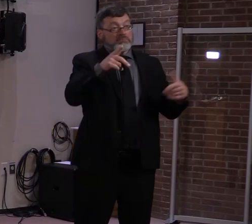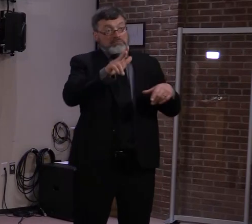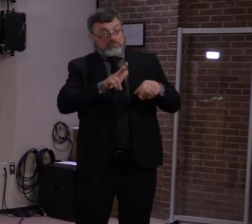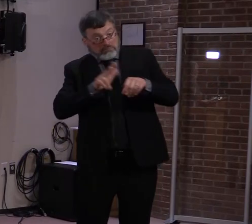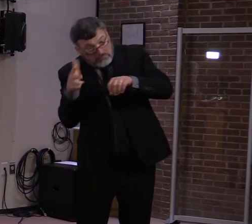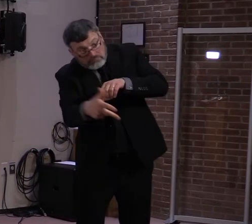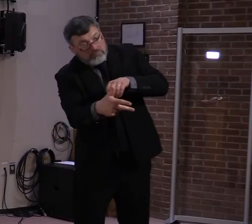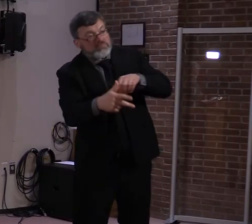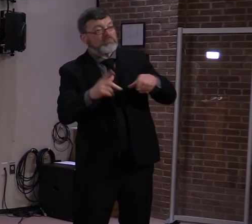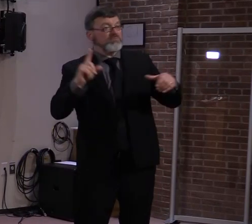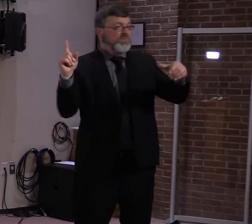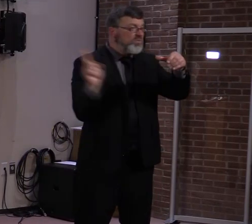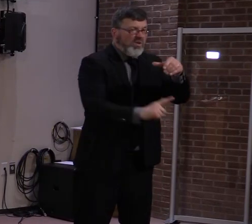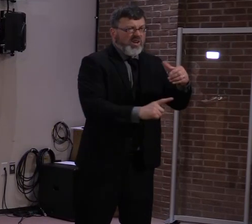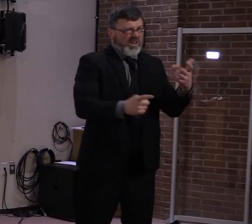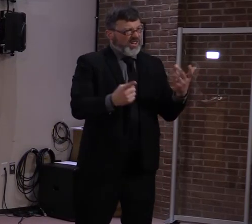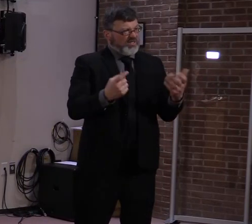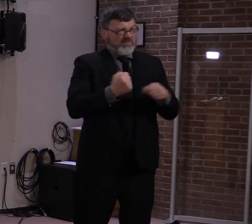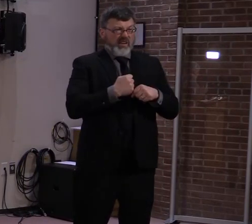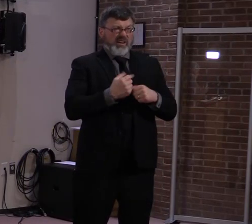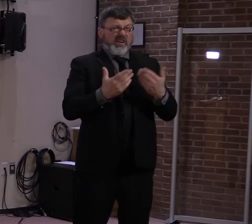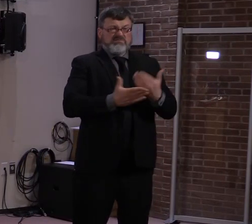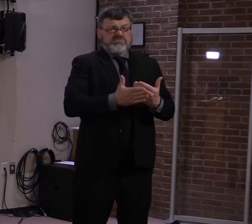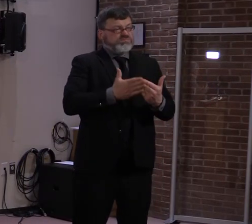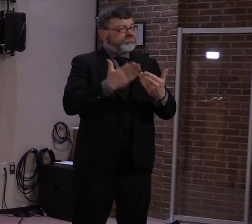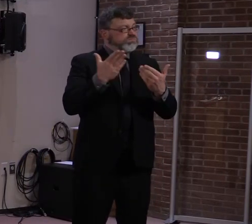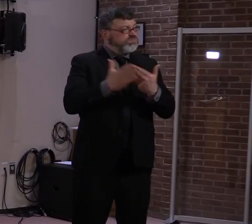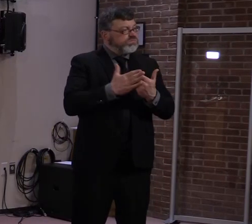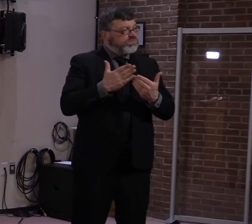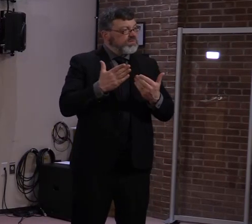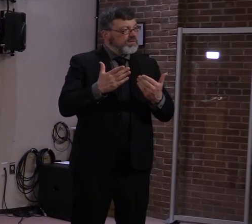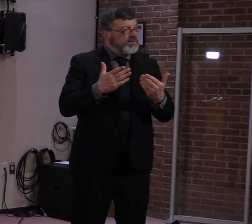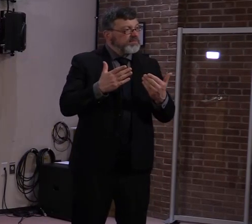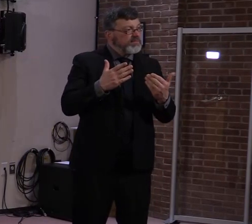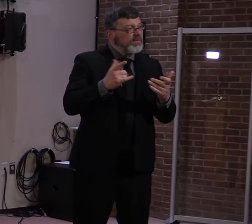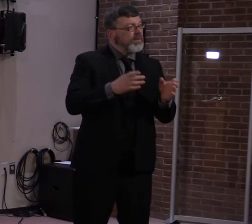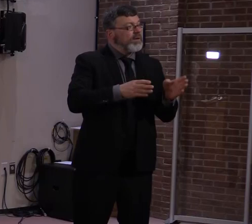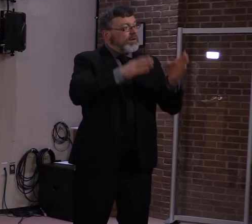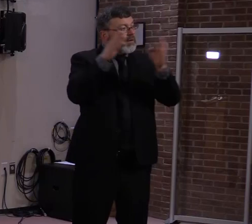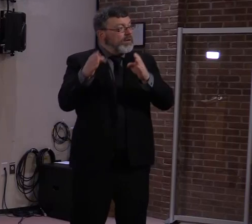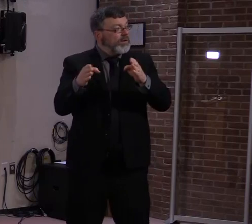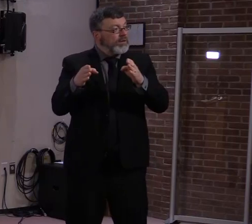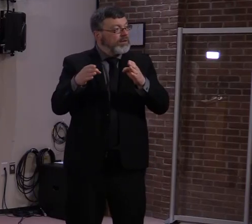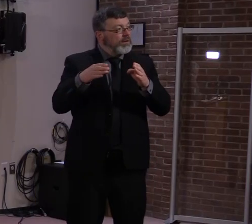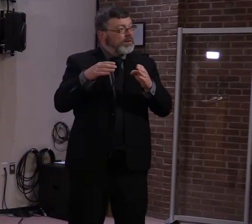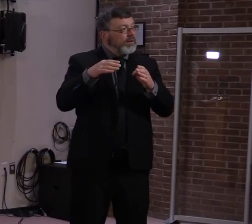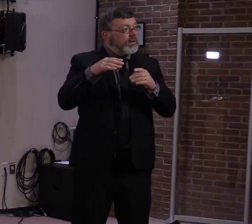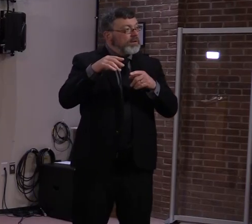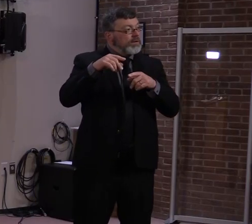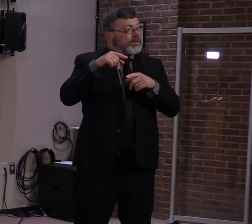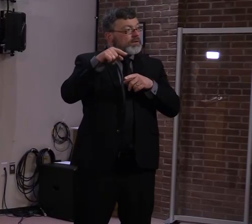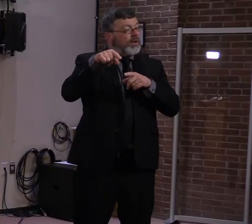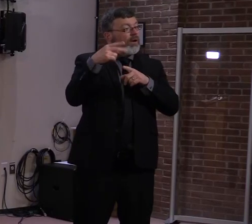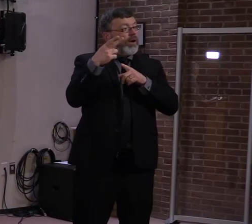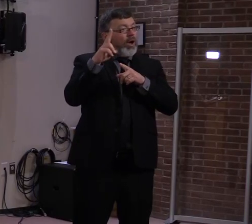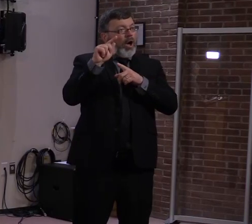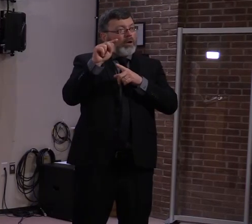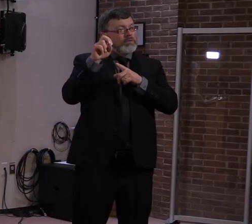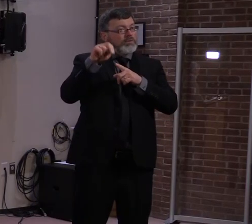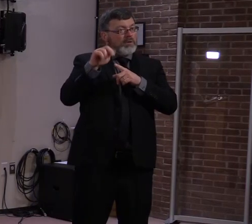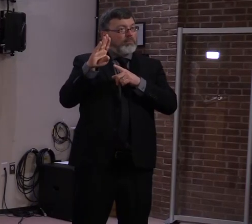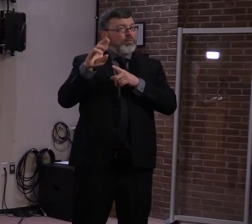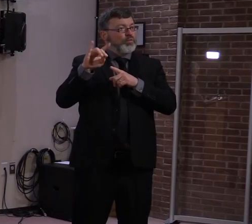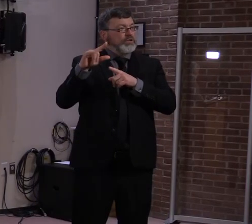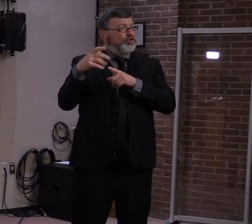is May 8th. We're looking at a joint venture with New Hampshire and Lancaster,